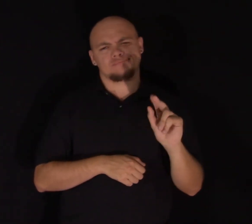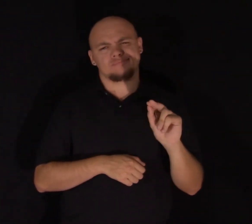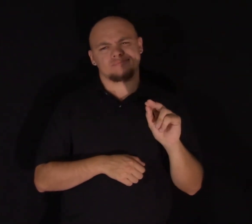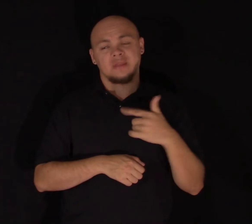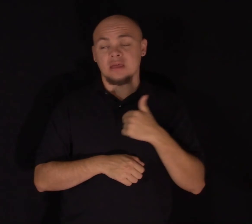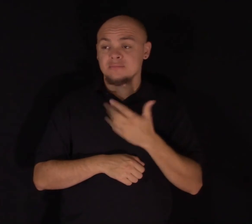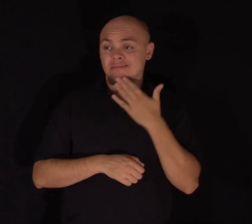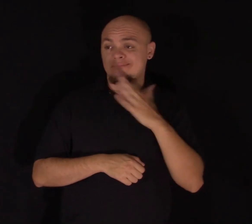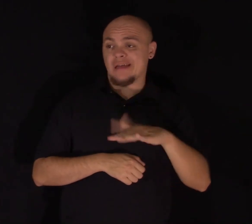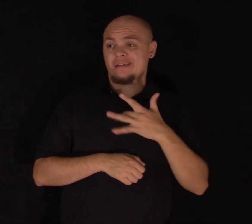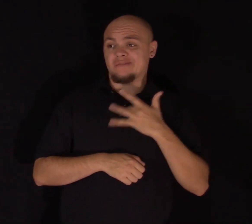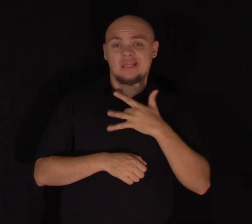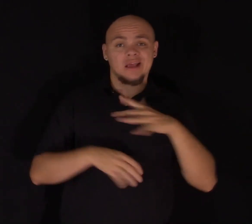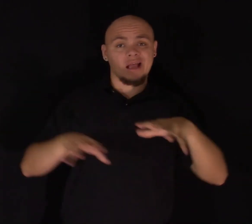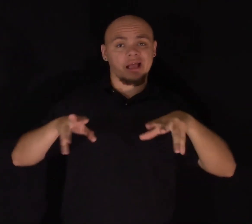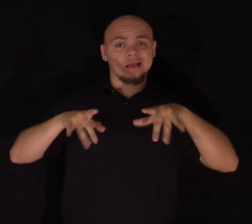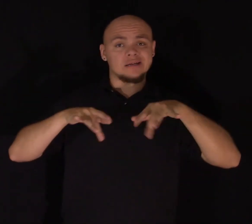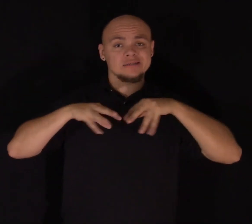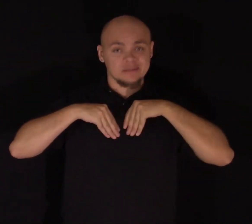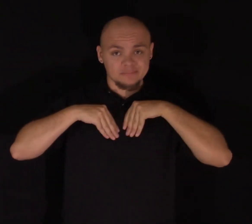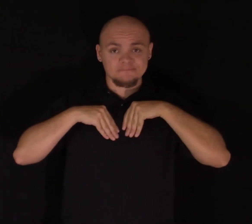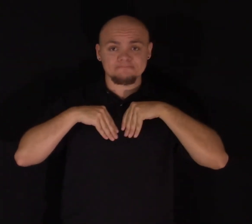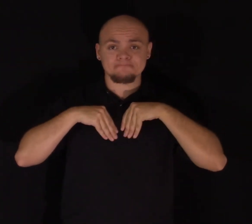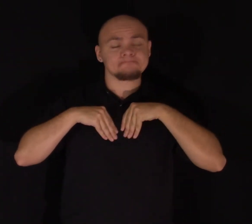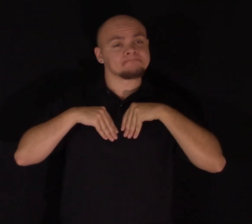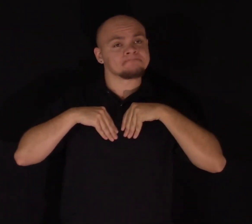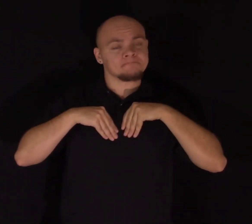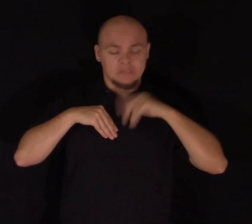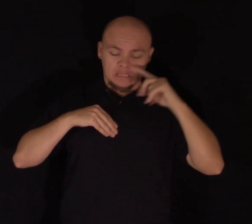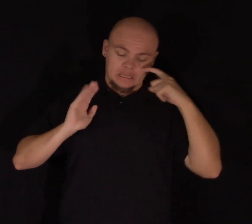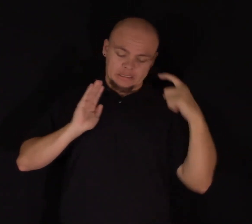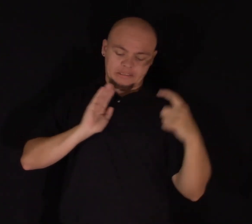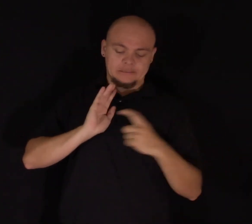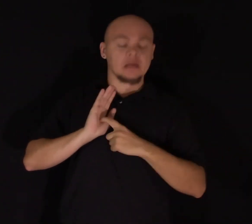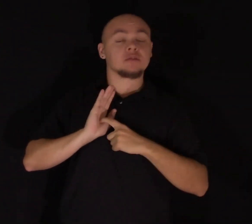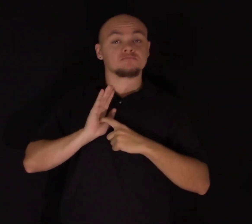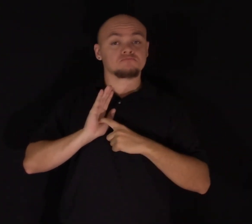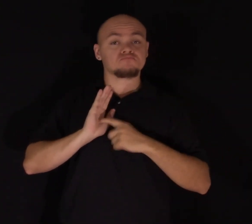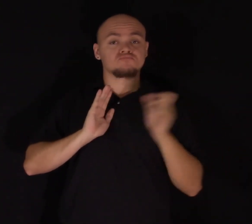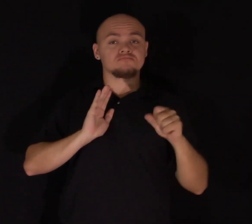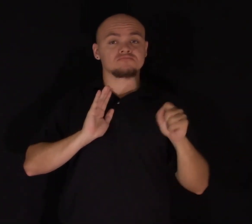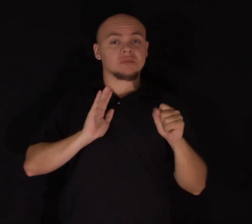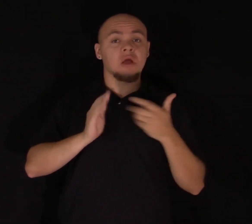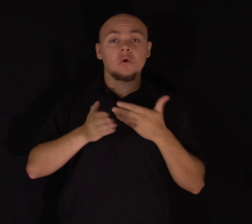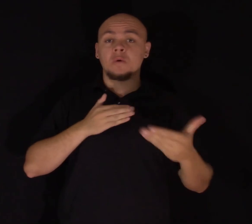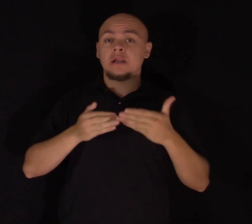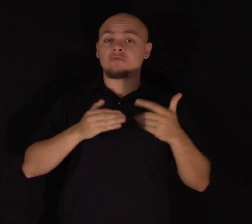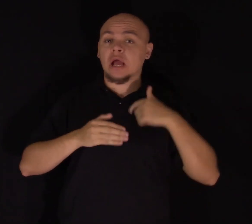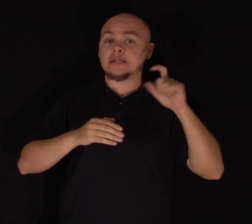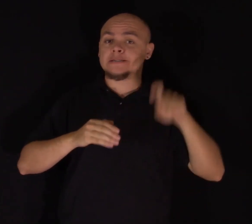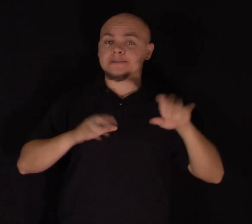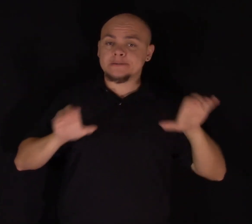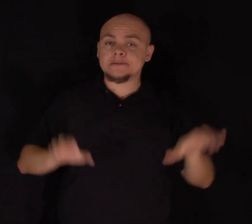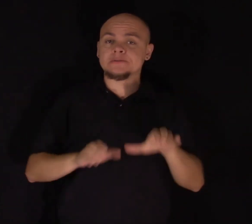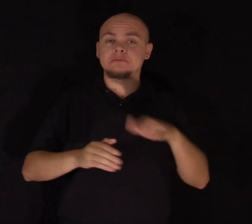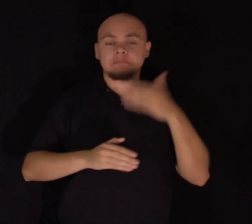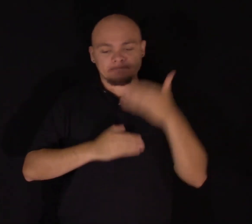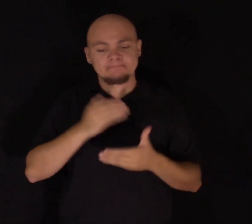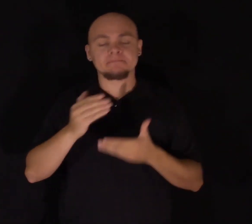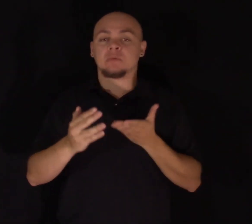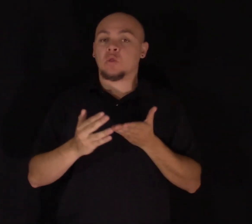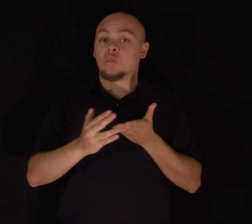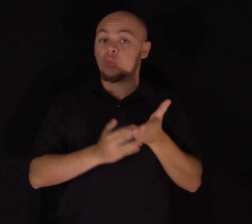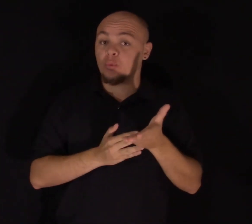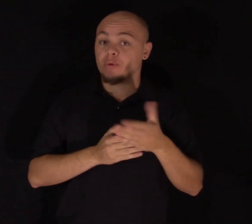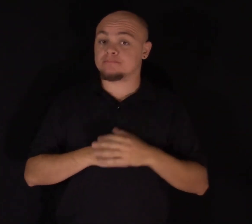it. I let it in so that I can acknowledge it and do what I need to do to move past it.